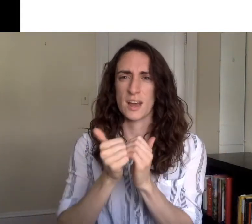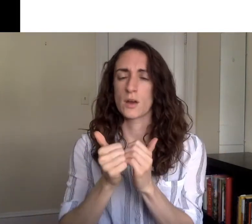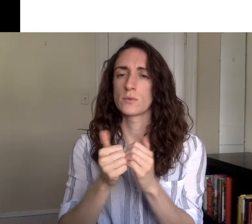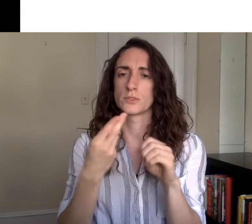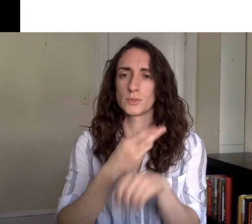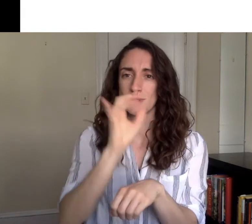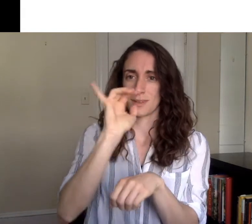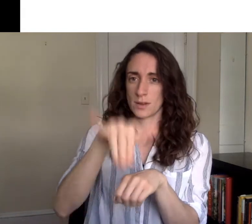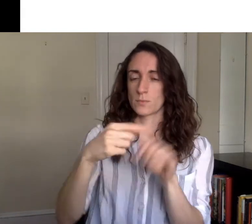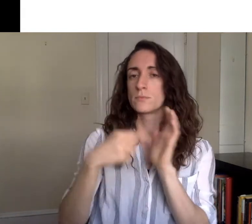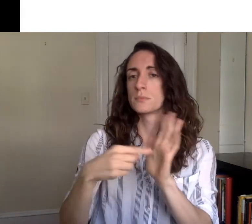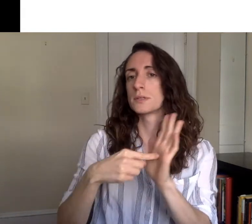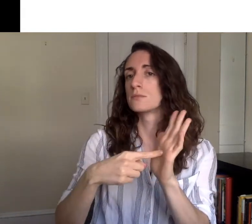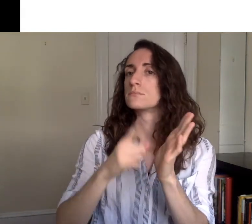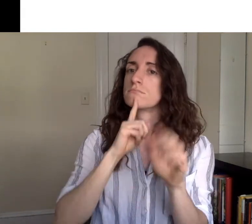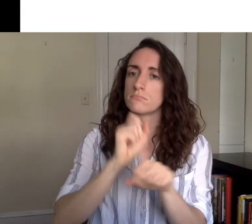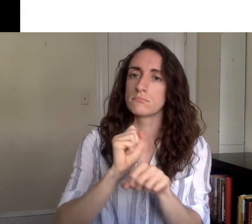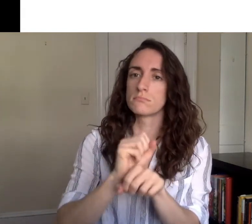data?